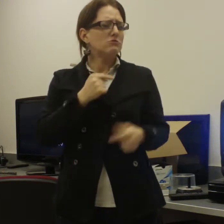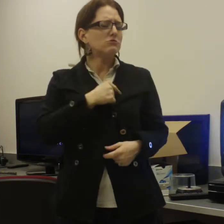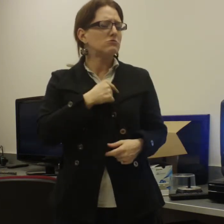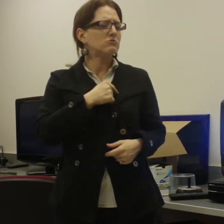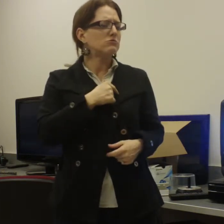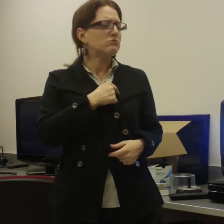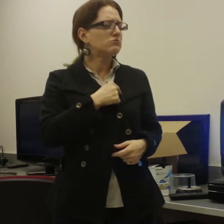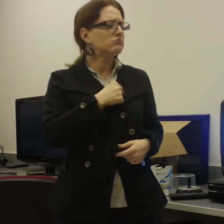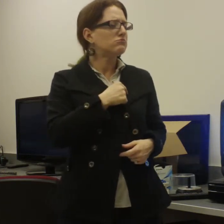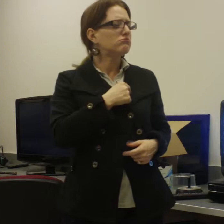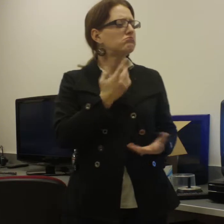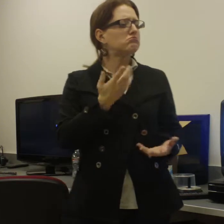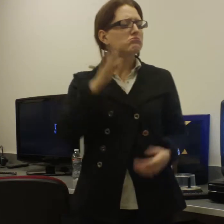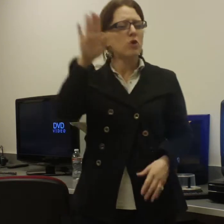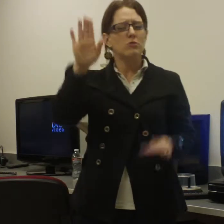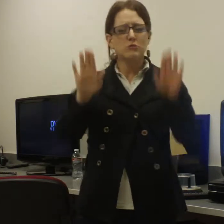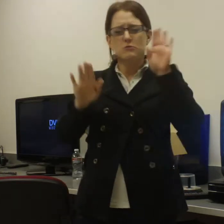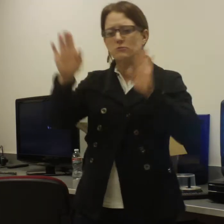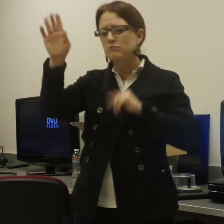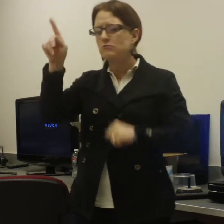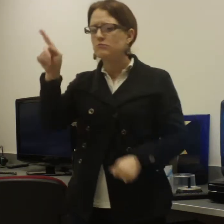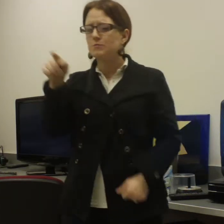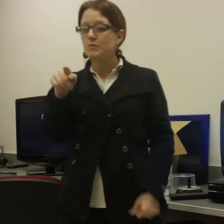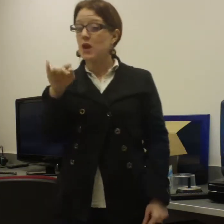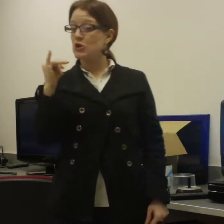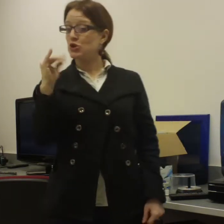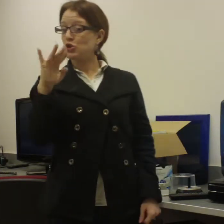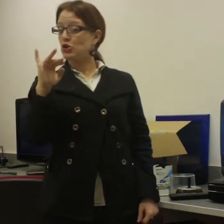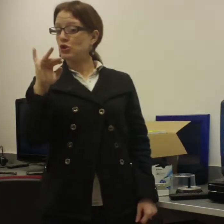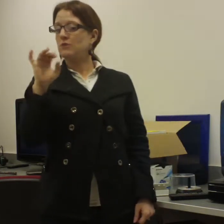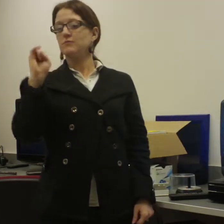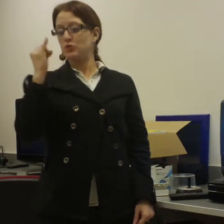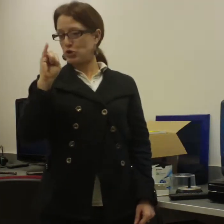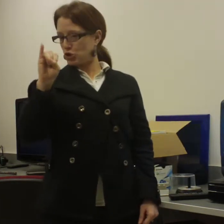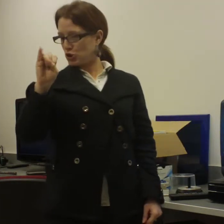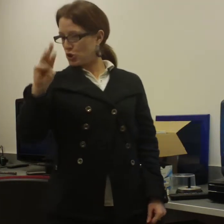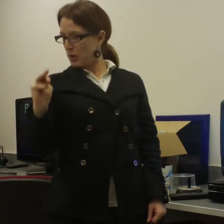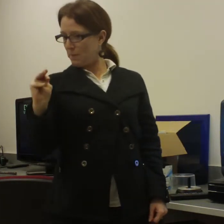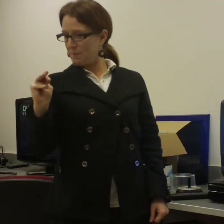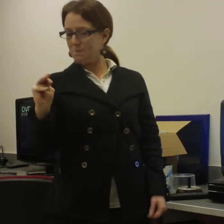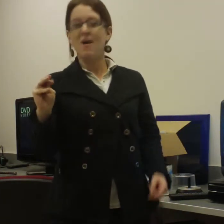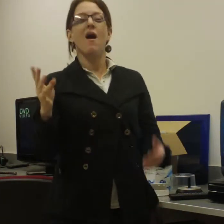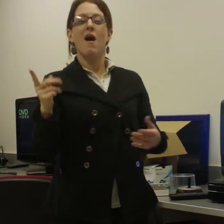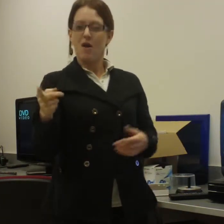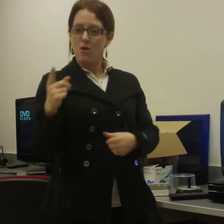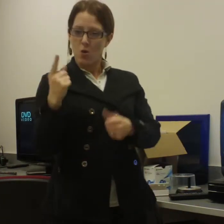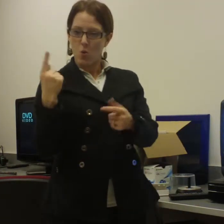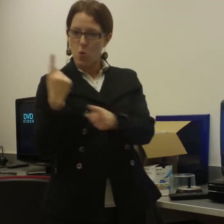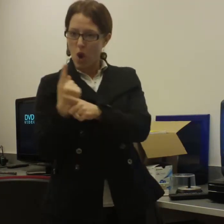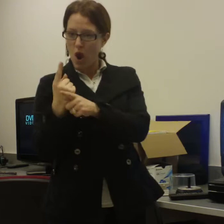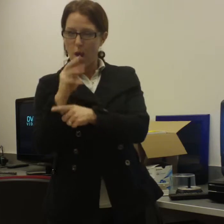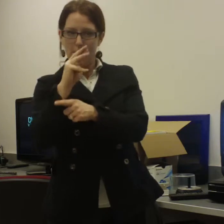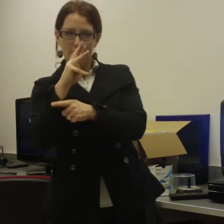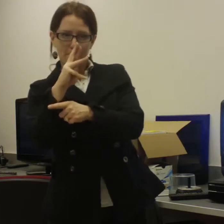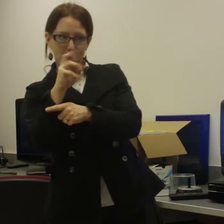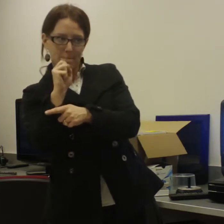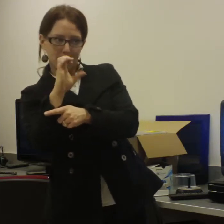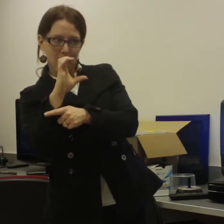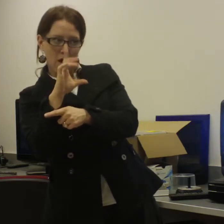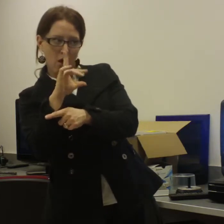What kind of material? Jim. Okay, it's muscle material. Okay, it's made out of muscle. So the heart is